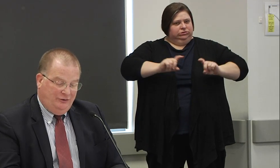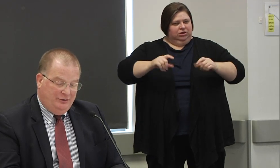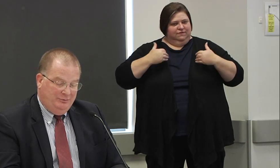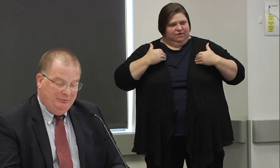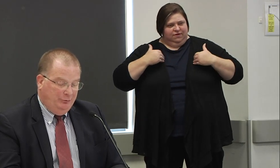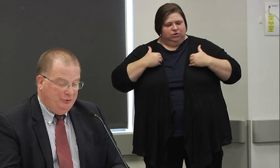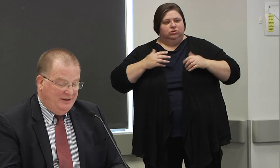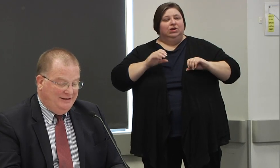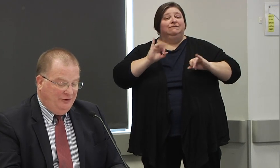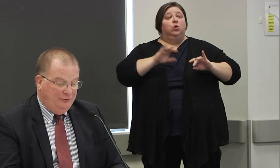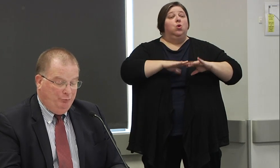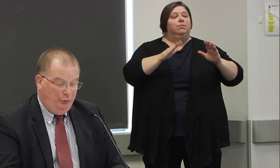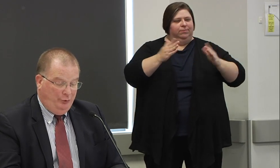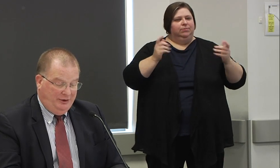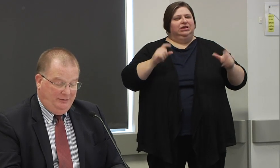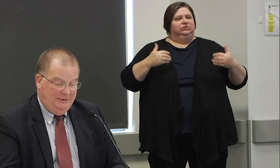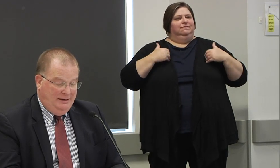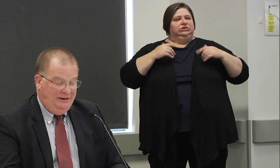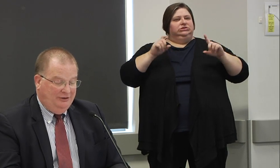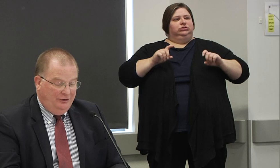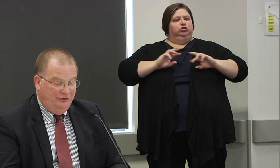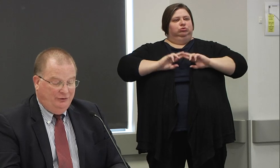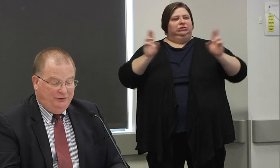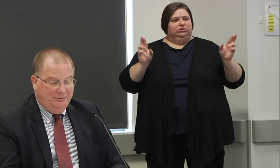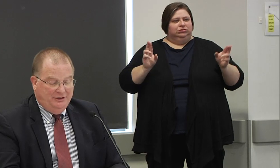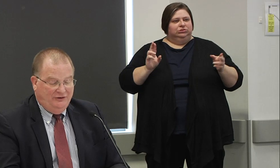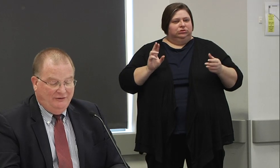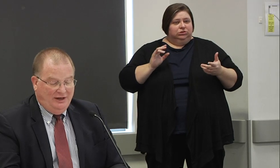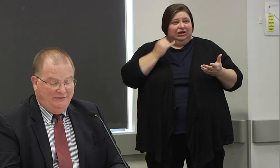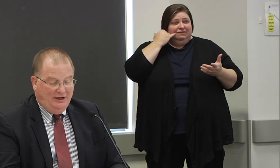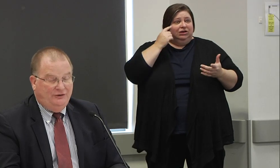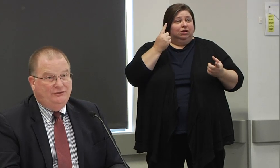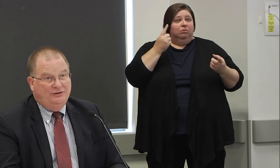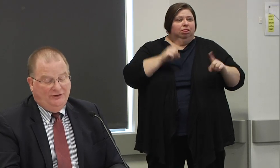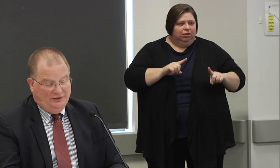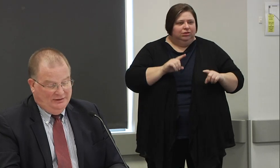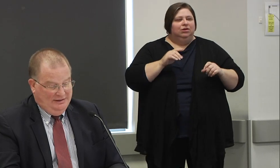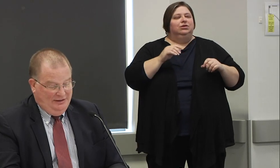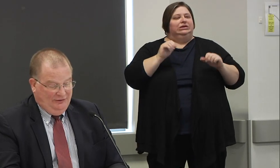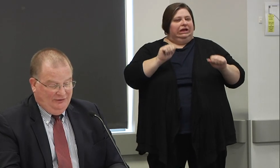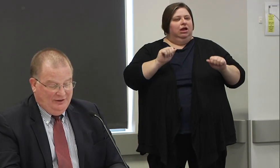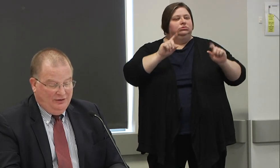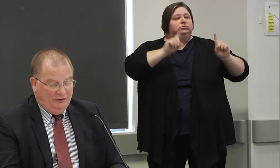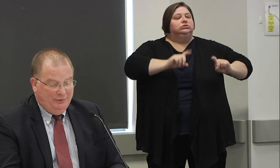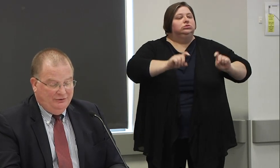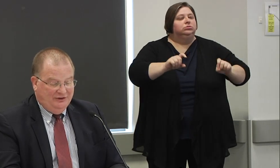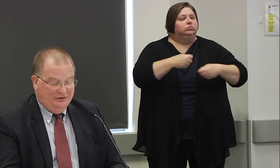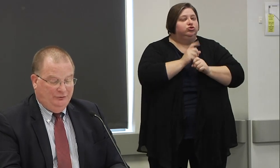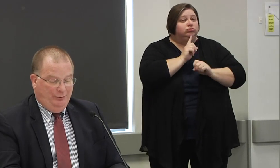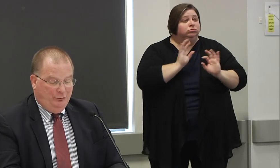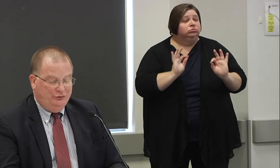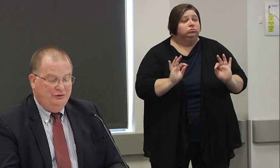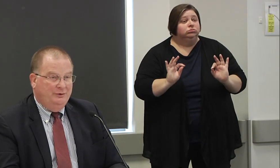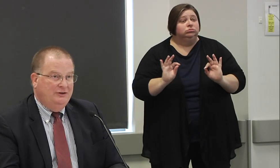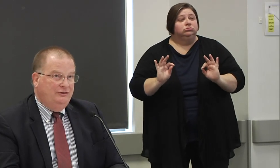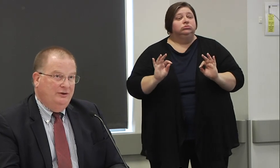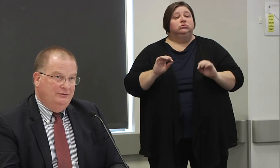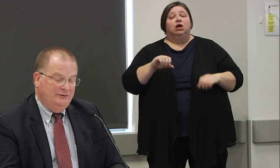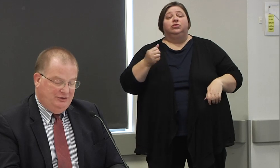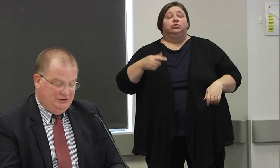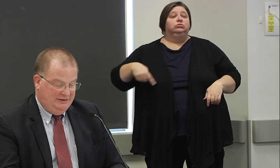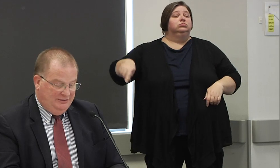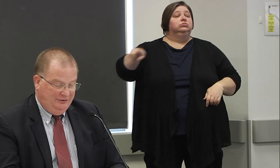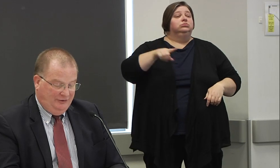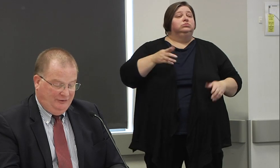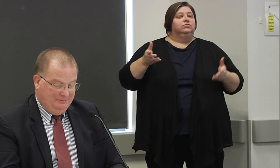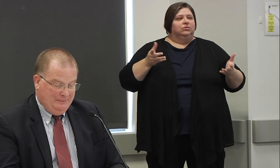30 people per 10,000 per week, and underserved communities have to have access to testing since they are experiencing disproportionate rates of infection